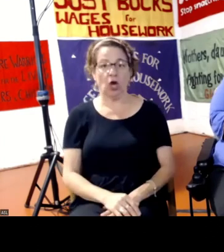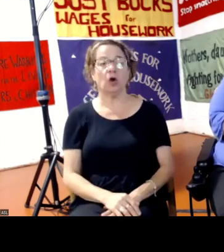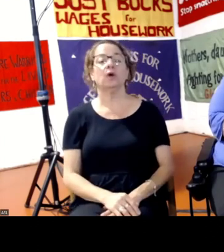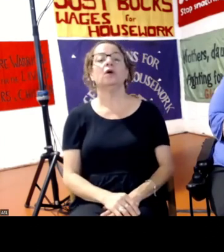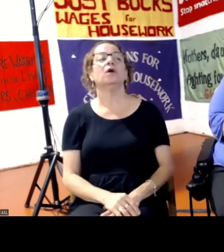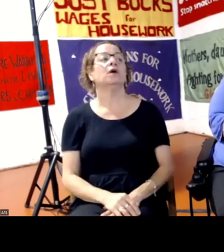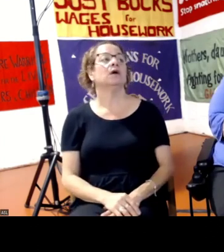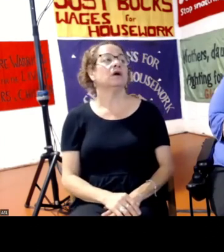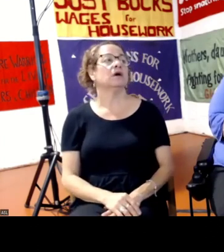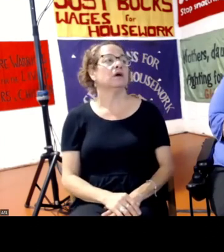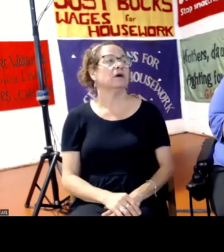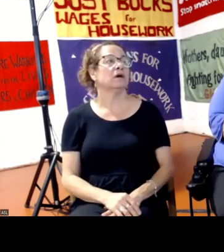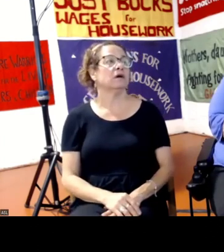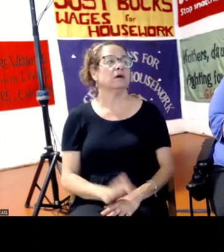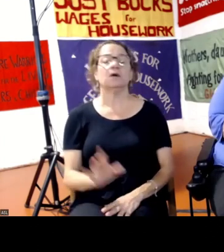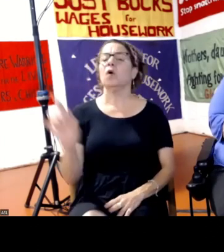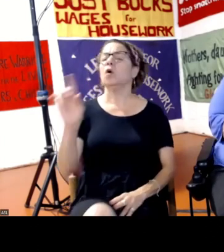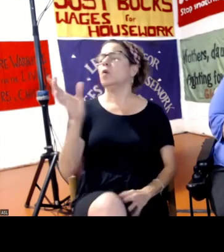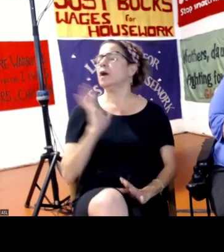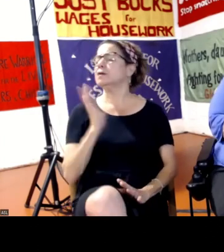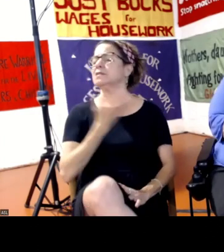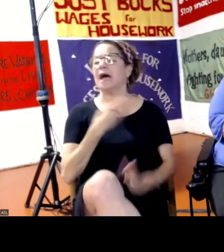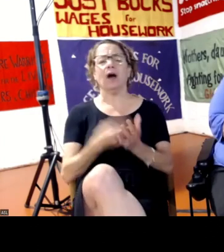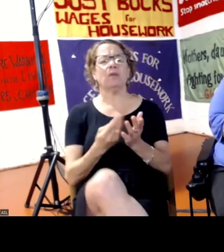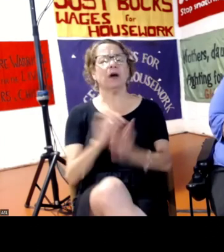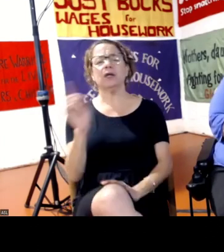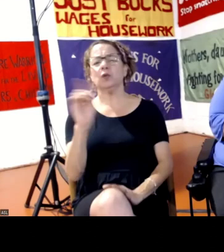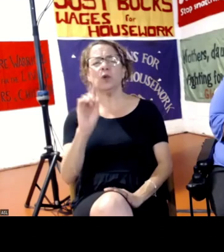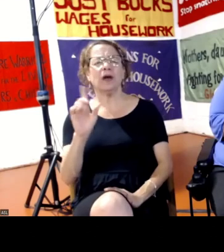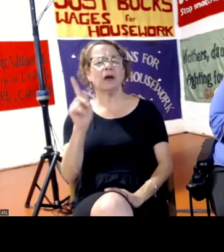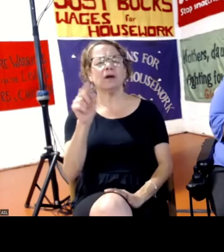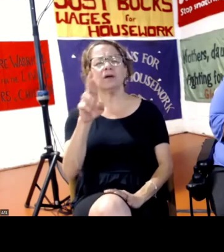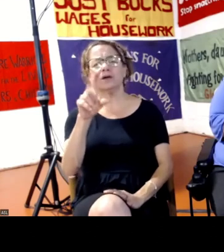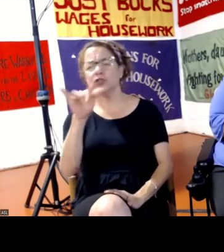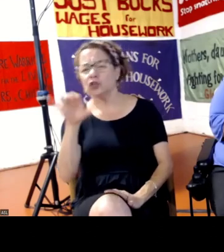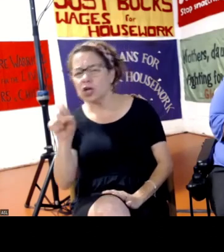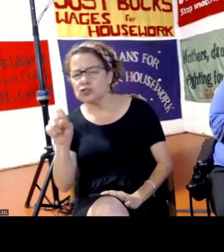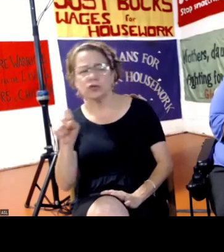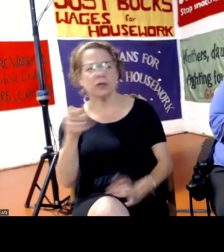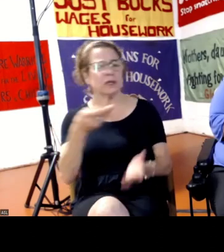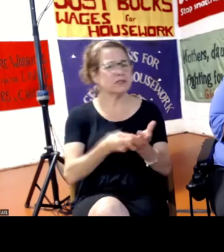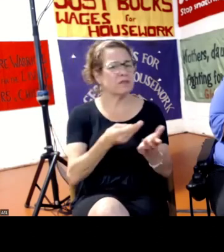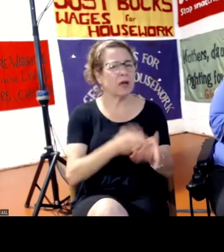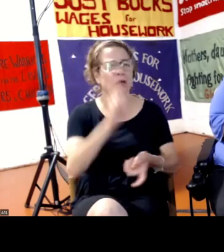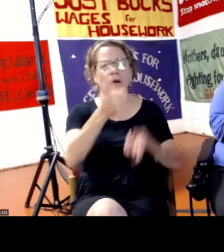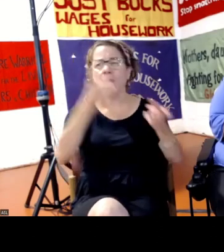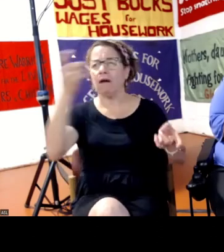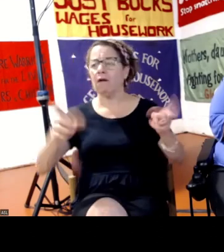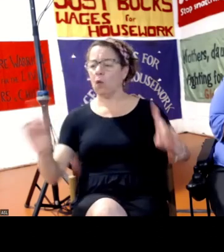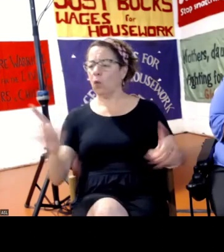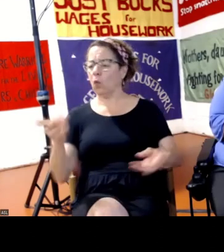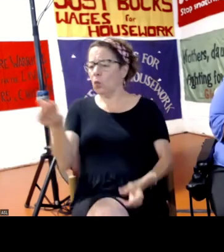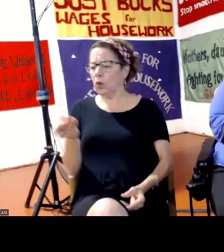Trillions. And we said, yes, but where is the recommendation that women should get the money for all this work we are doing? Well, it's not